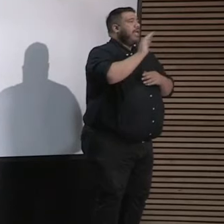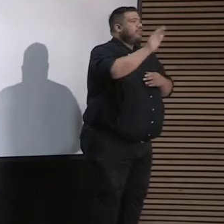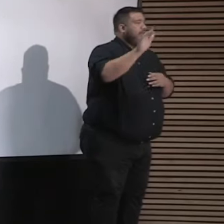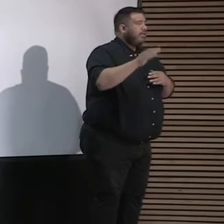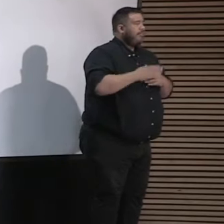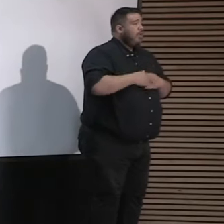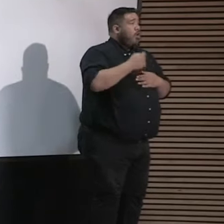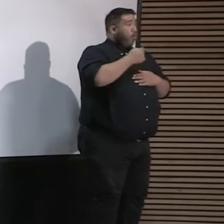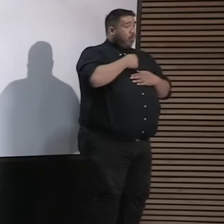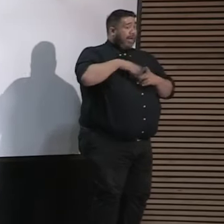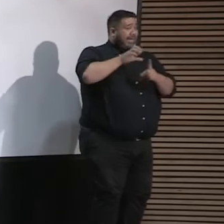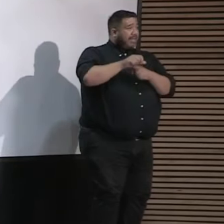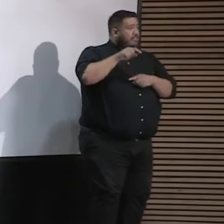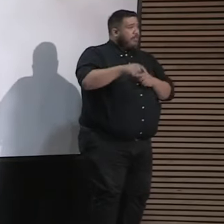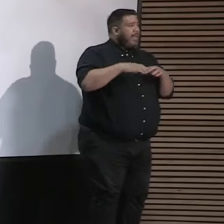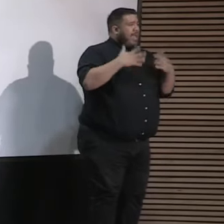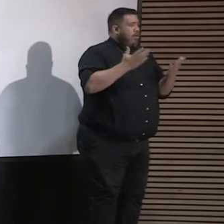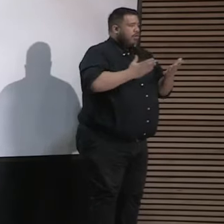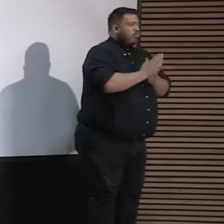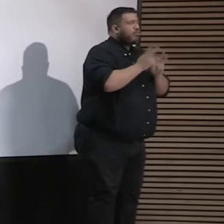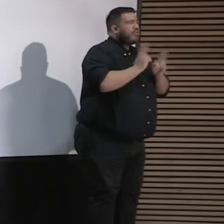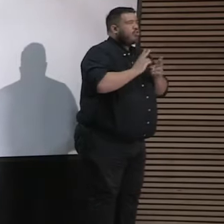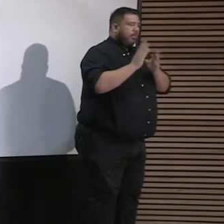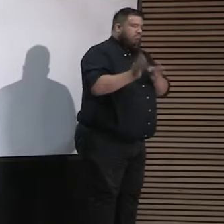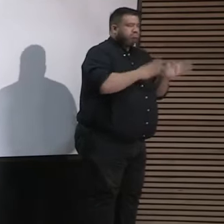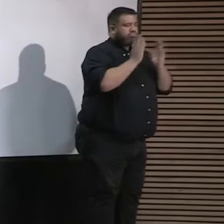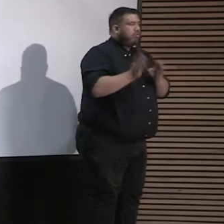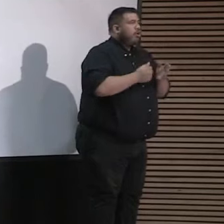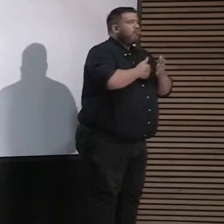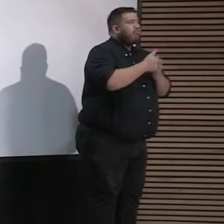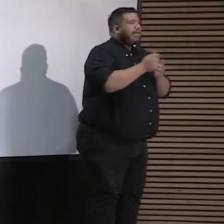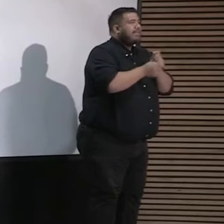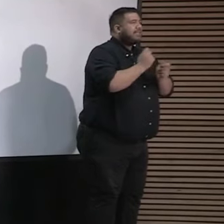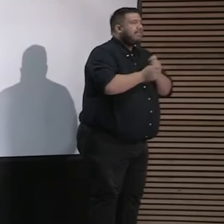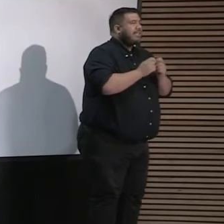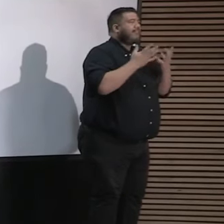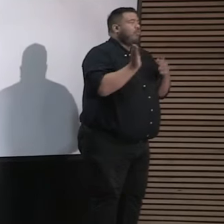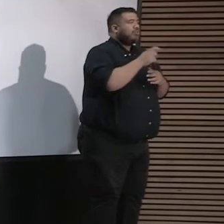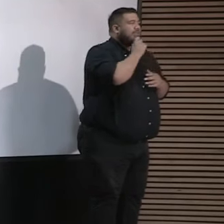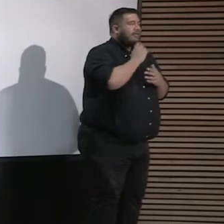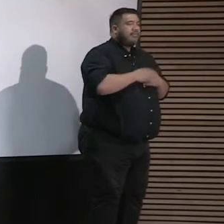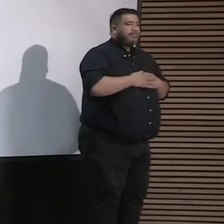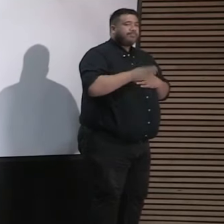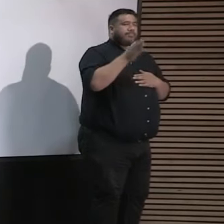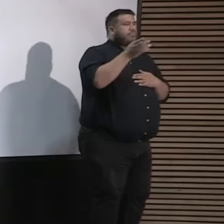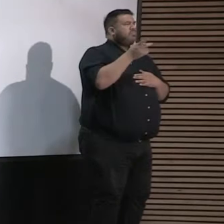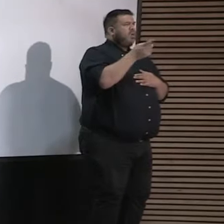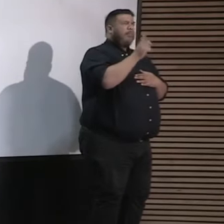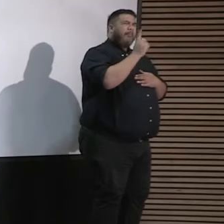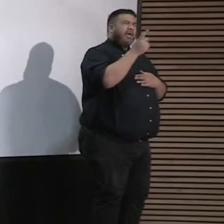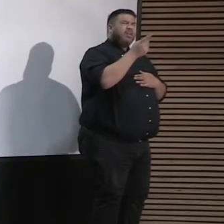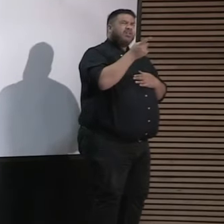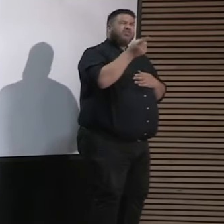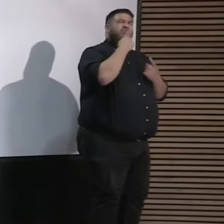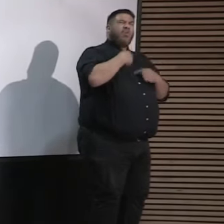mandatory system where all staff are and where that was on site. Sorry, Jenna. We were told that mandatory testing